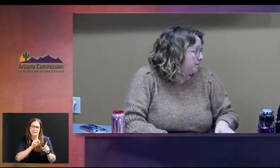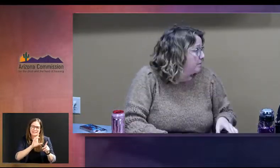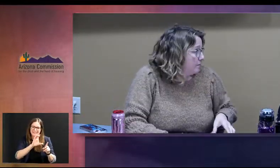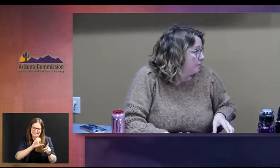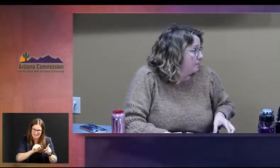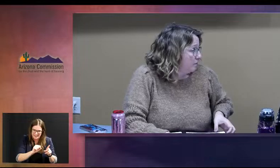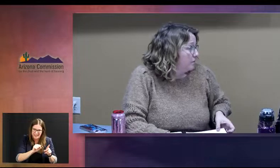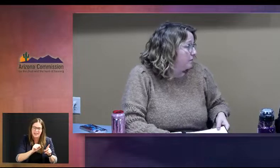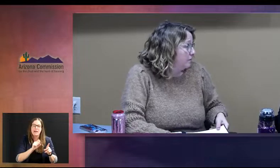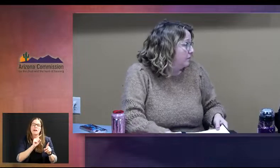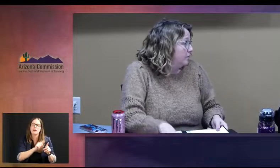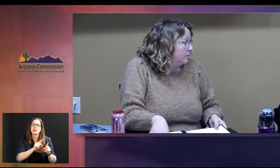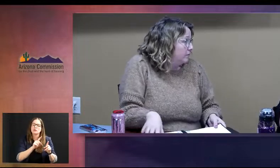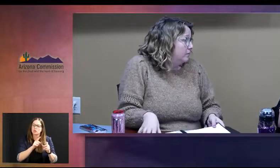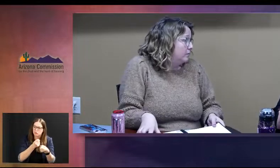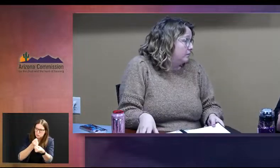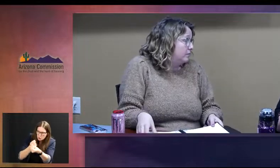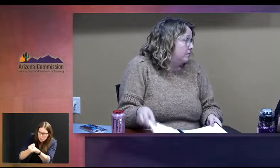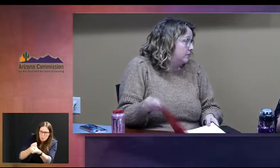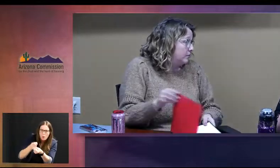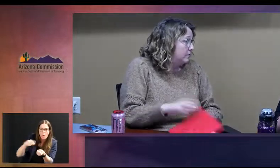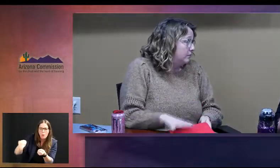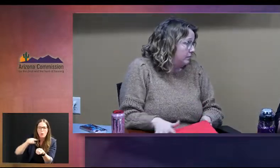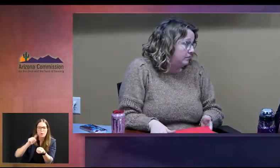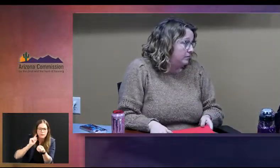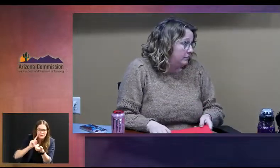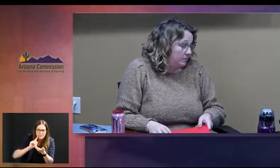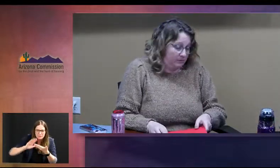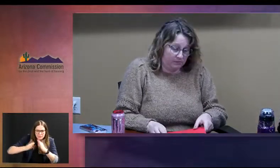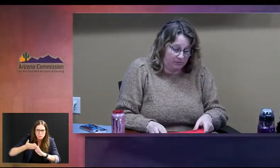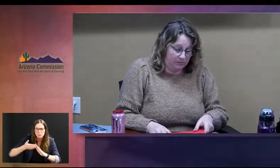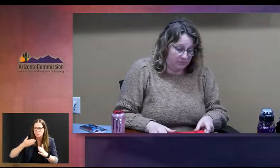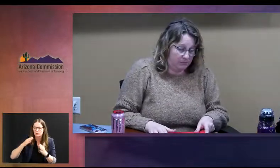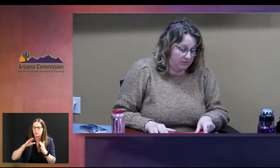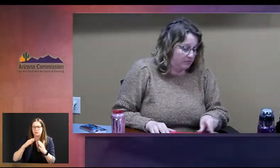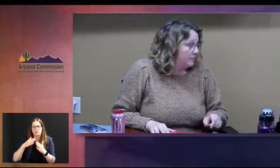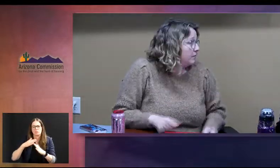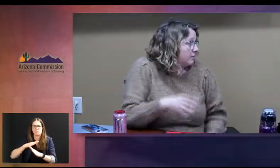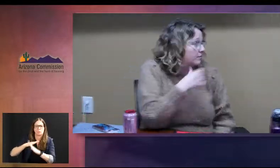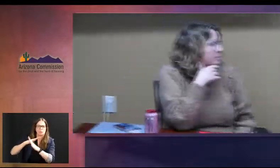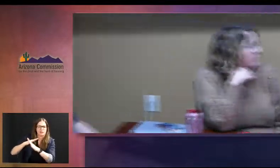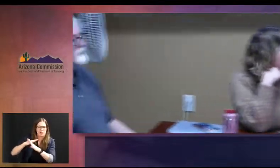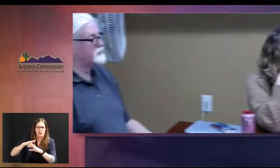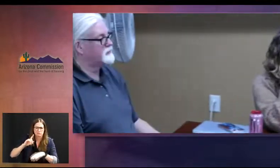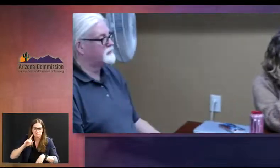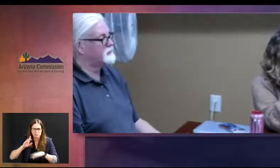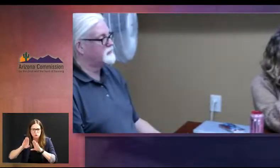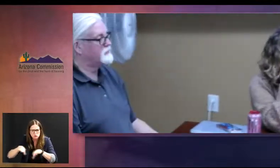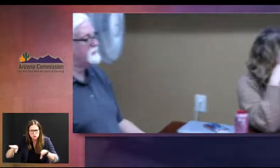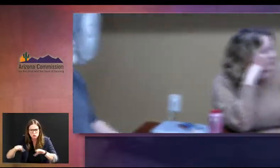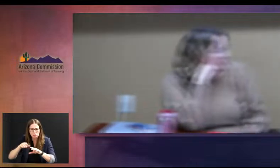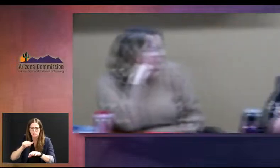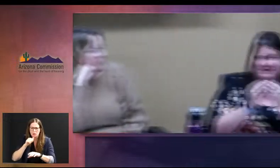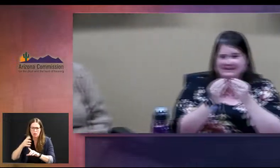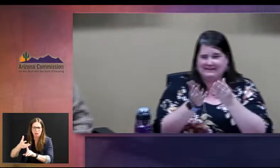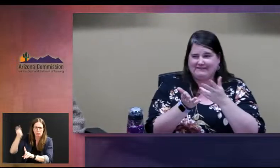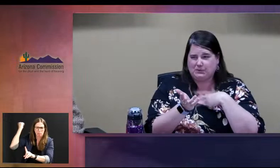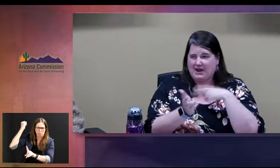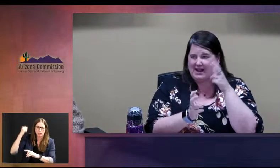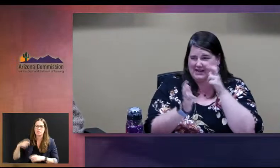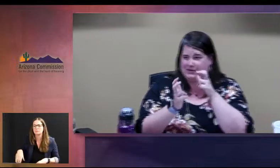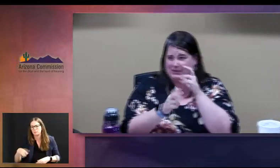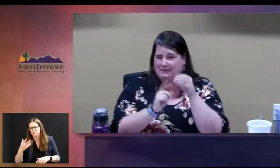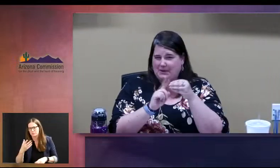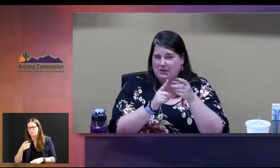the other issue that I have that I'd like to see on the agenda. This is Commissioner Cienko. I agree that that should definitely be on